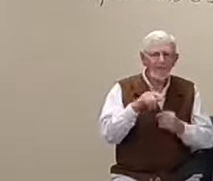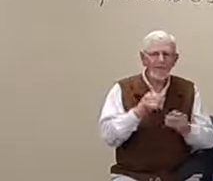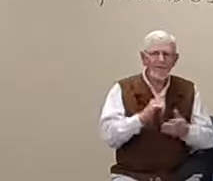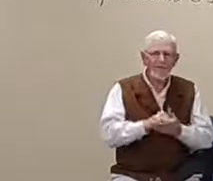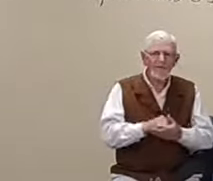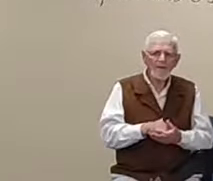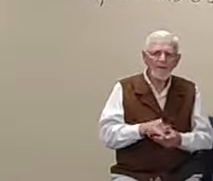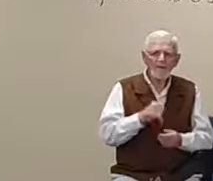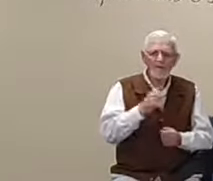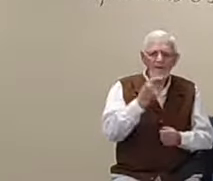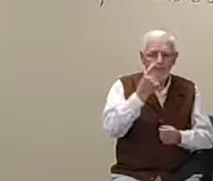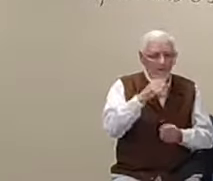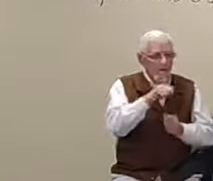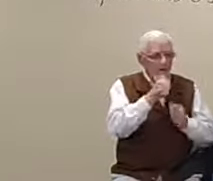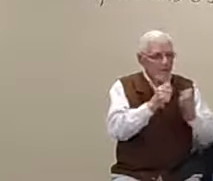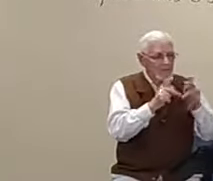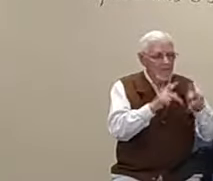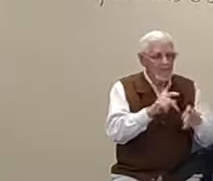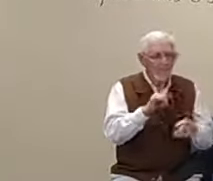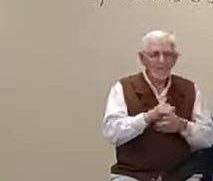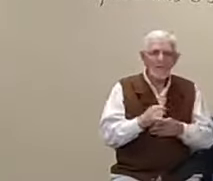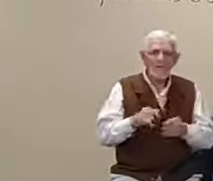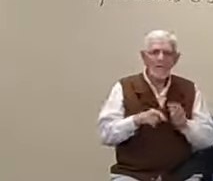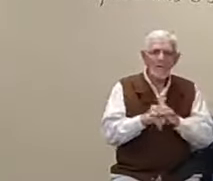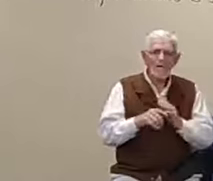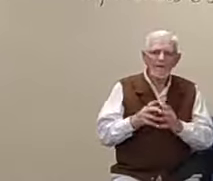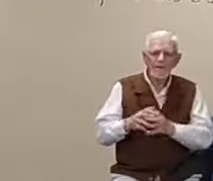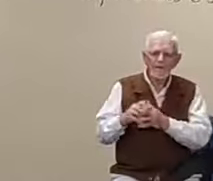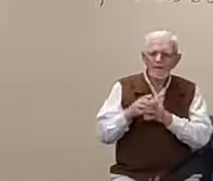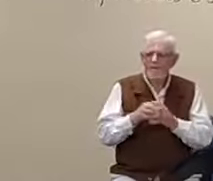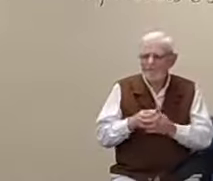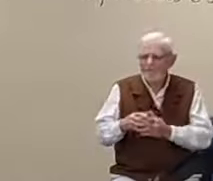any consideration. You know, Americans are really, really,